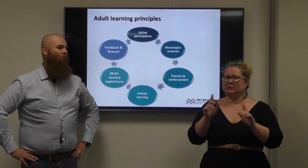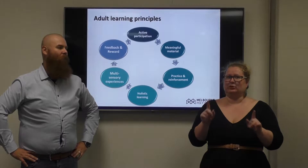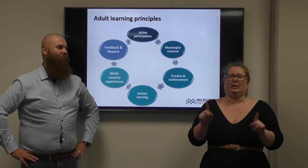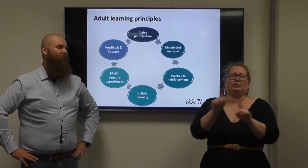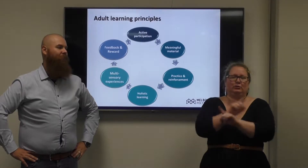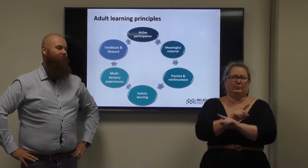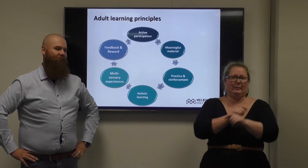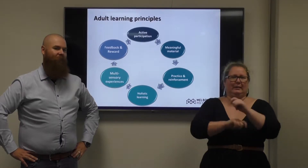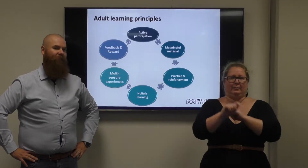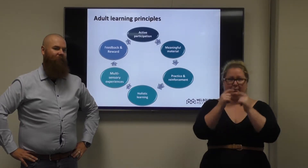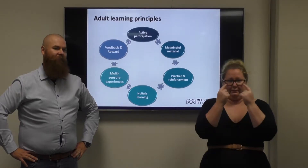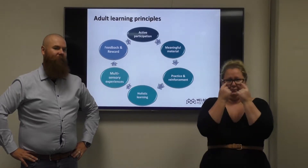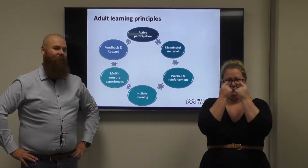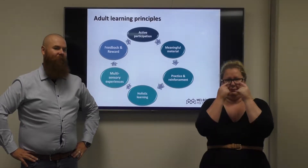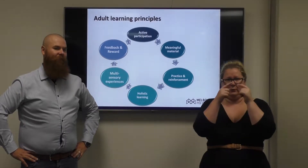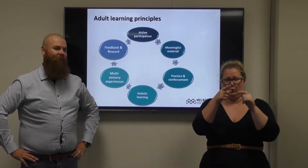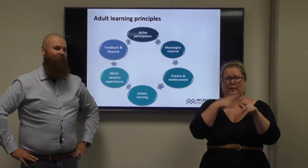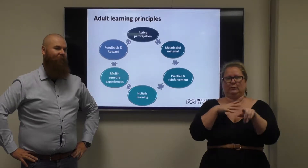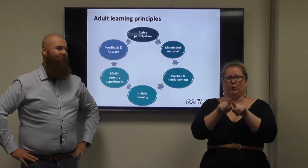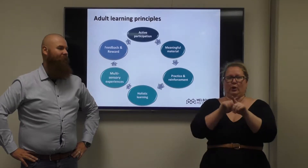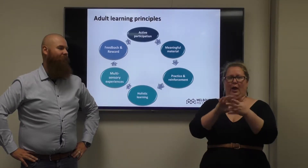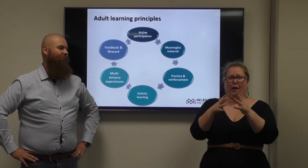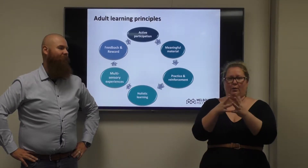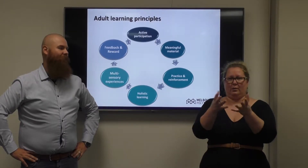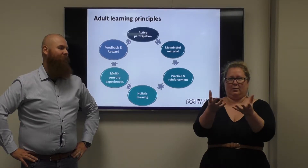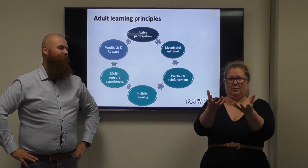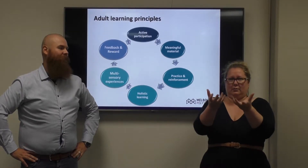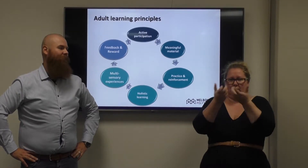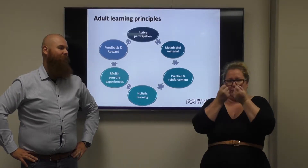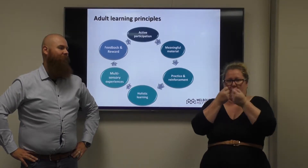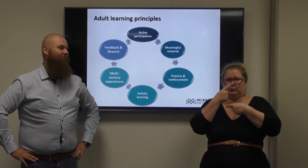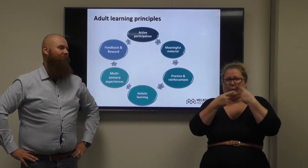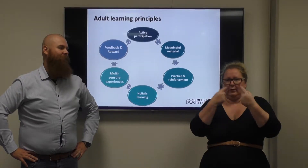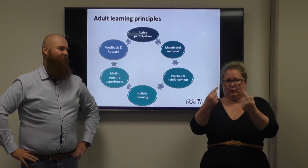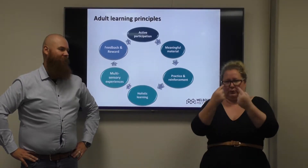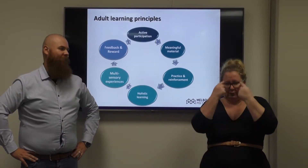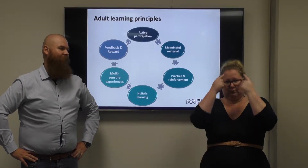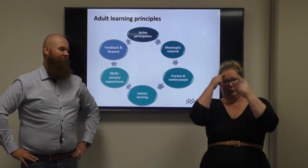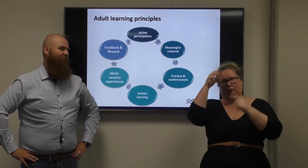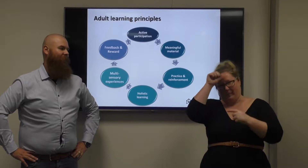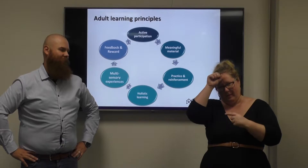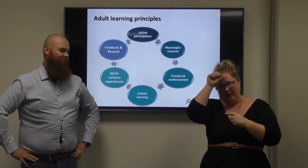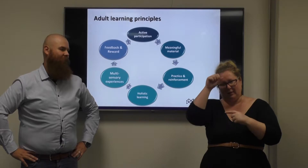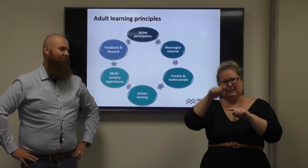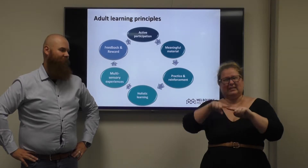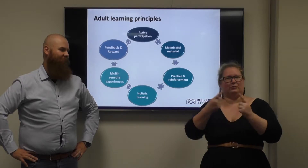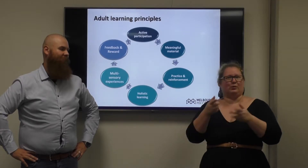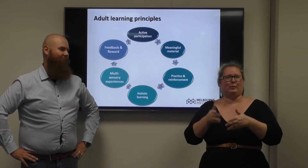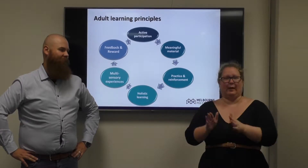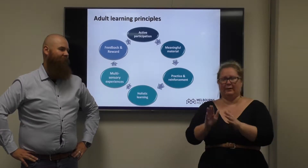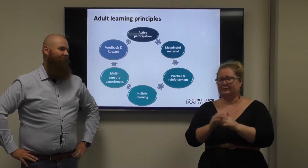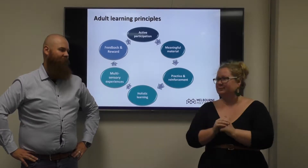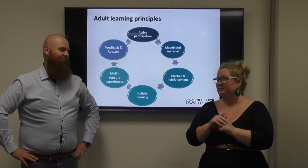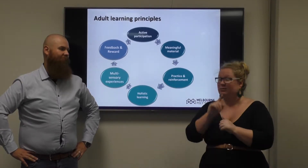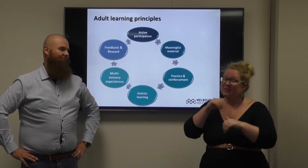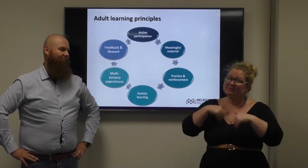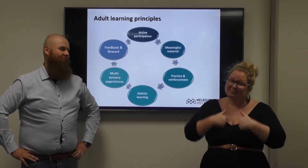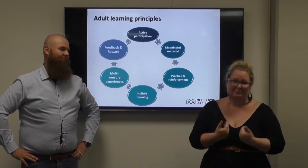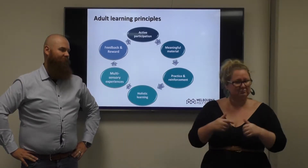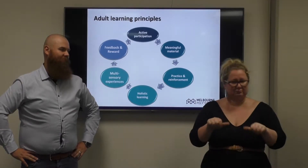and you learn through audition or hearing, but you need to change that and really learn to take in information visually.